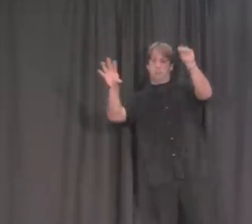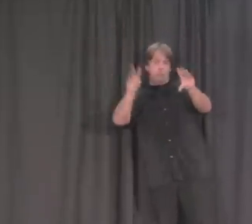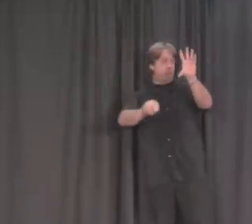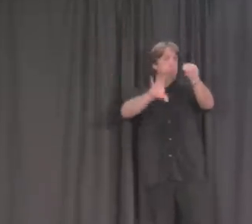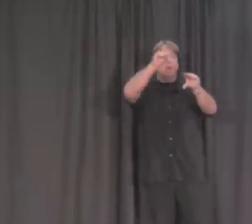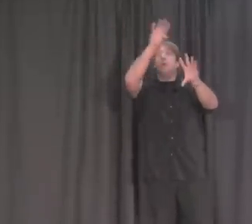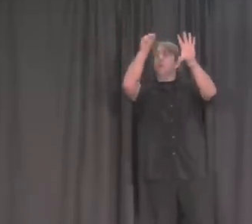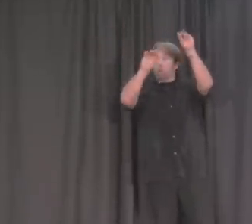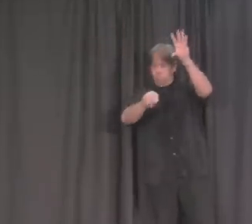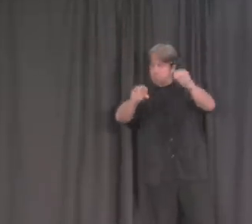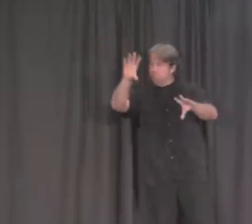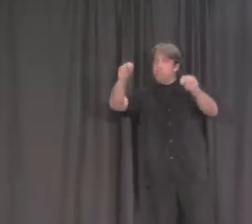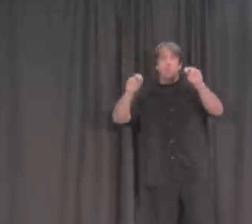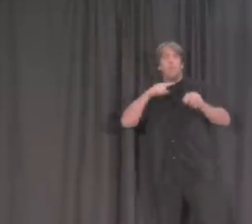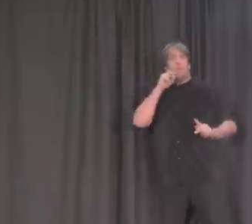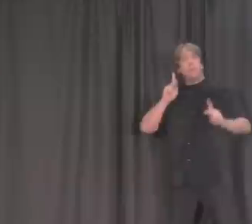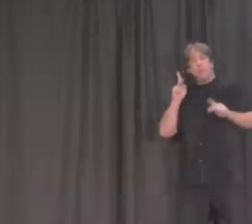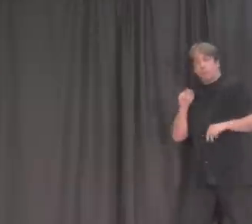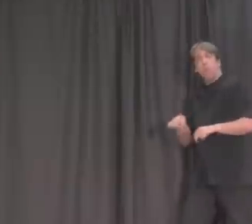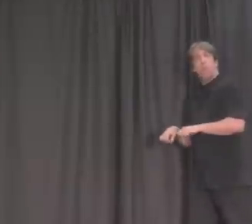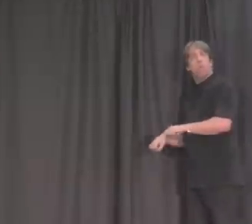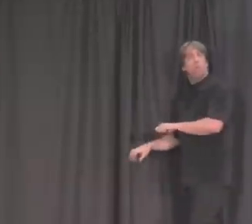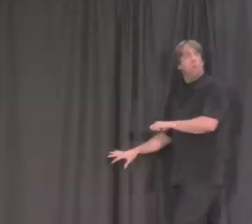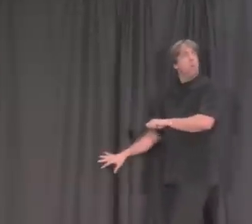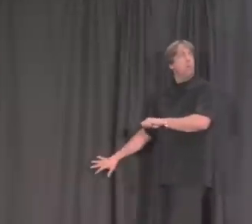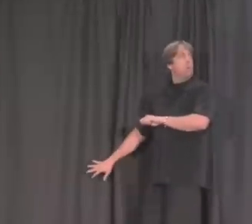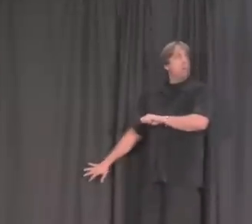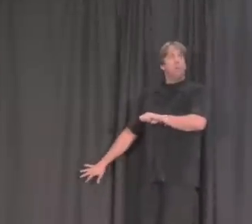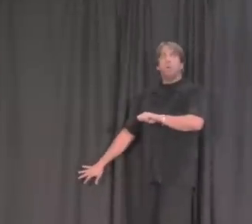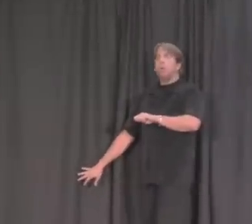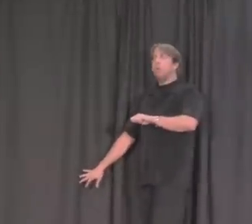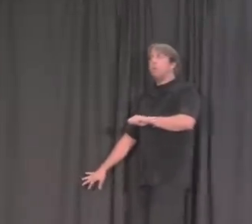hearing people watching this, flashing the lights.